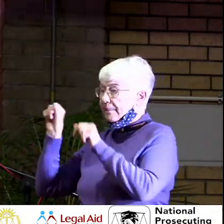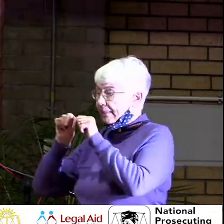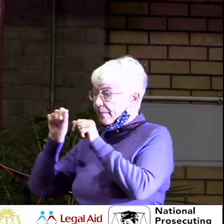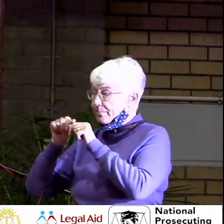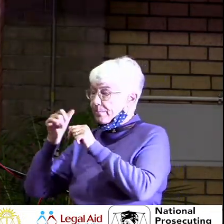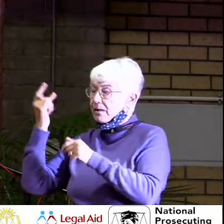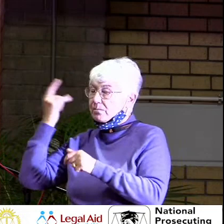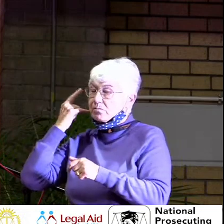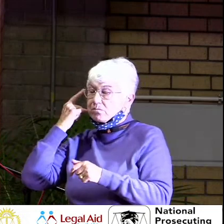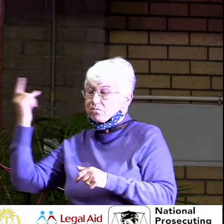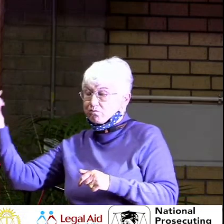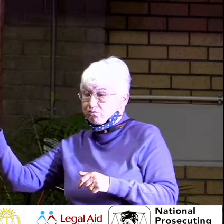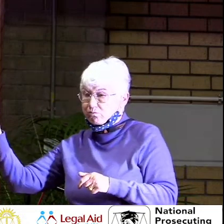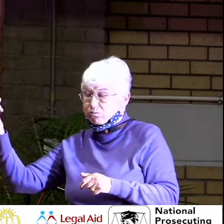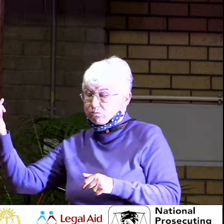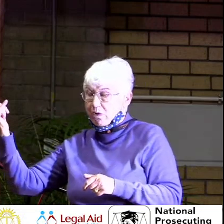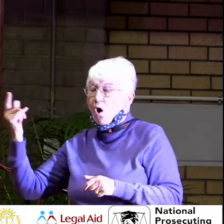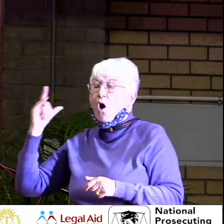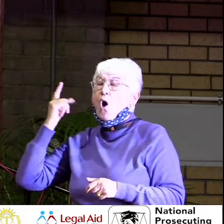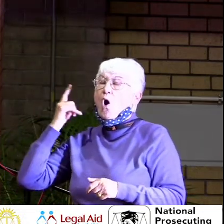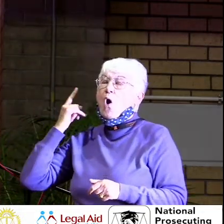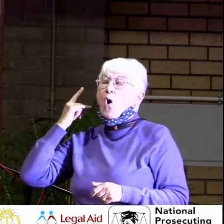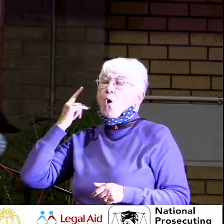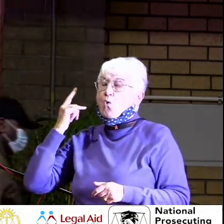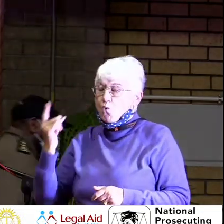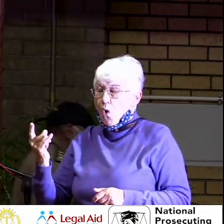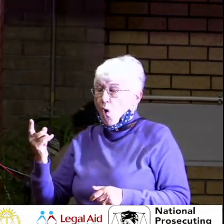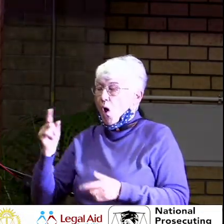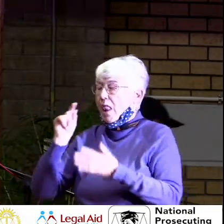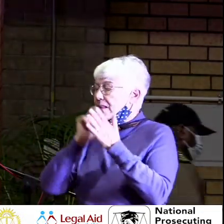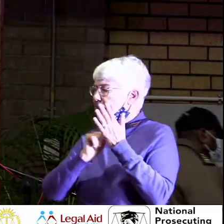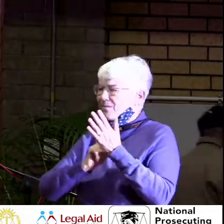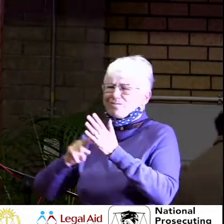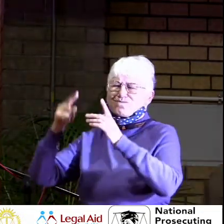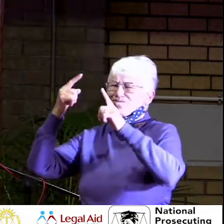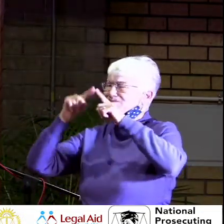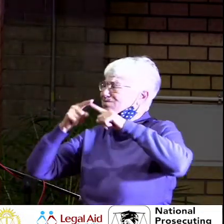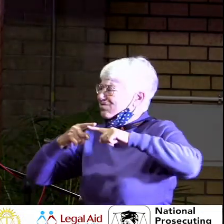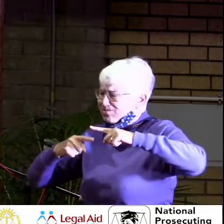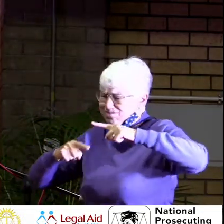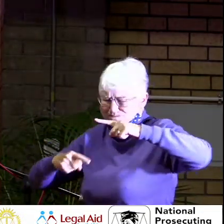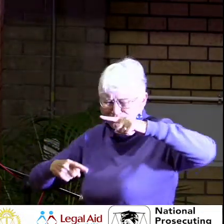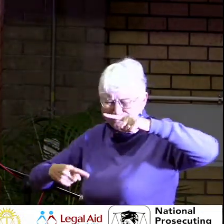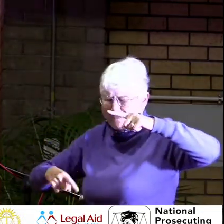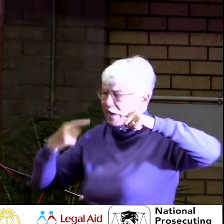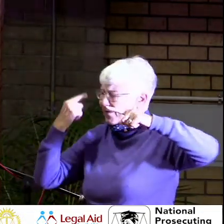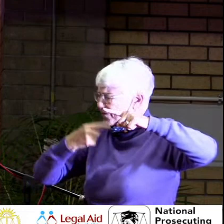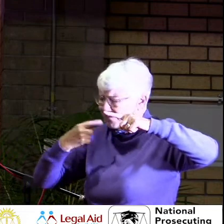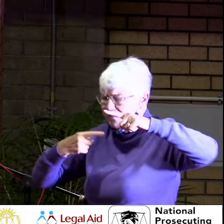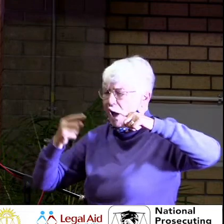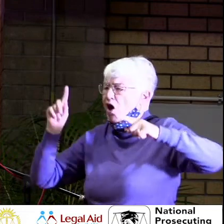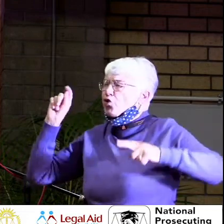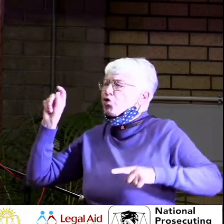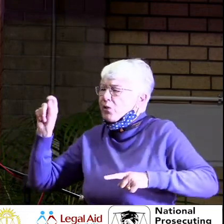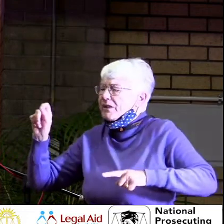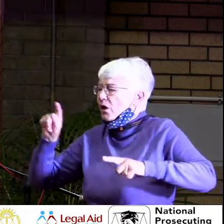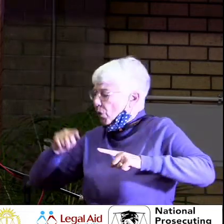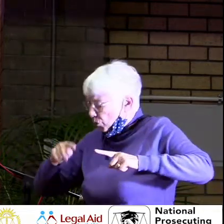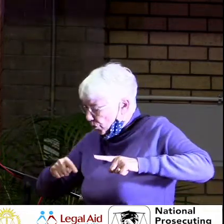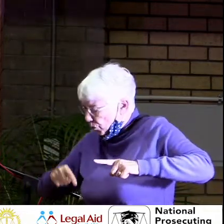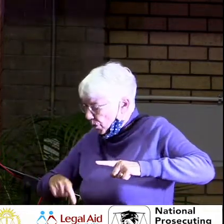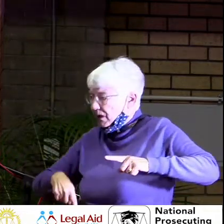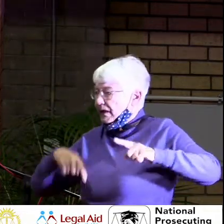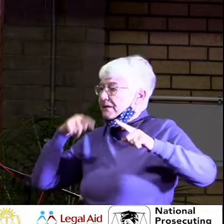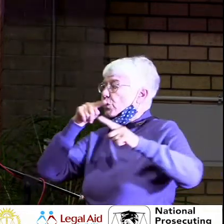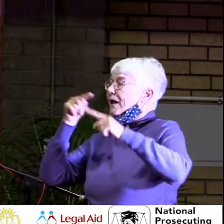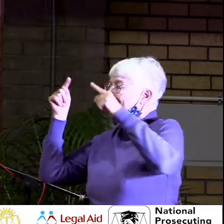079-835-7179 en ons gaan vir u terugbel. Ons is op Facebook, Instagram, Twitter. Stuur vir ons 'n boodskapie. Somebody will get back to you.